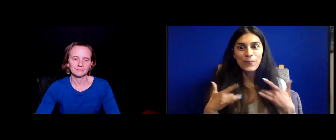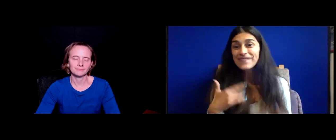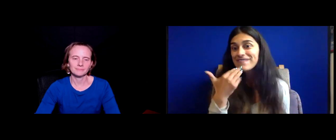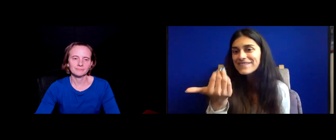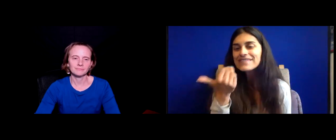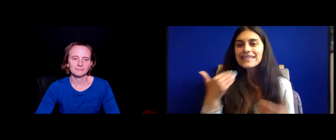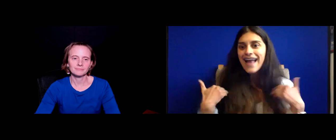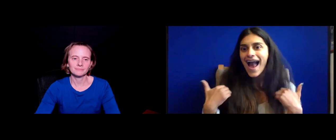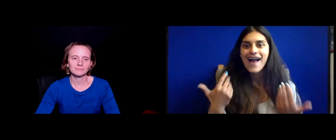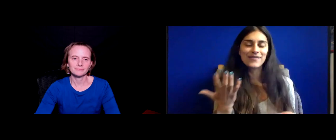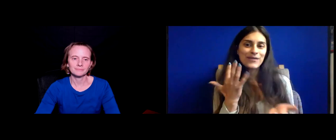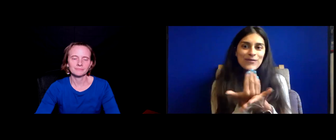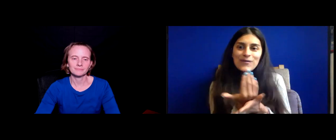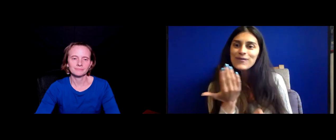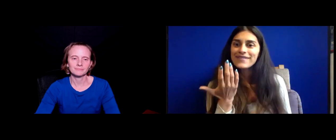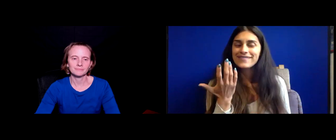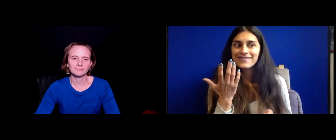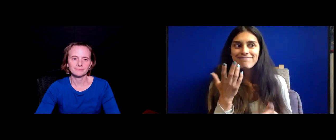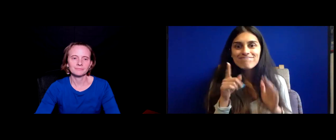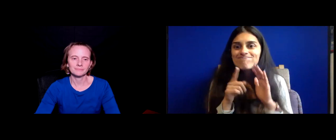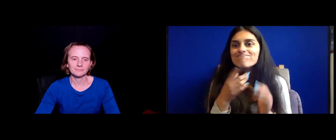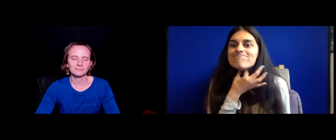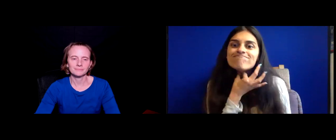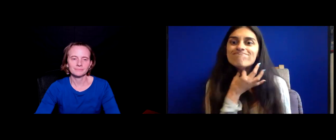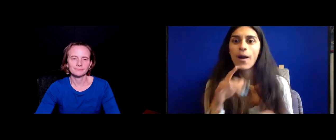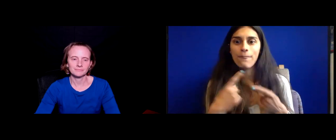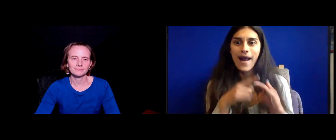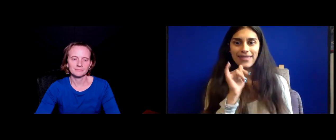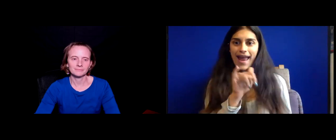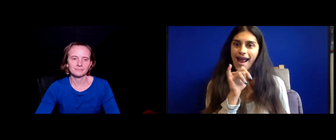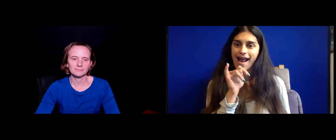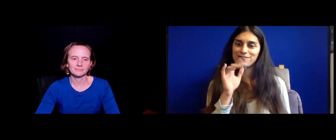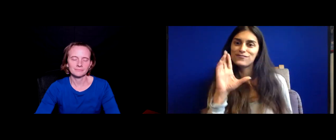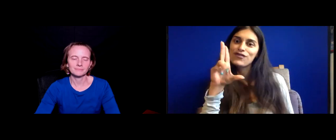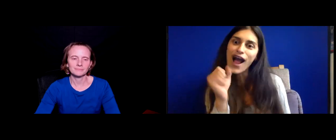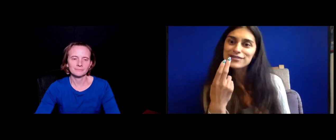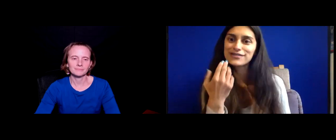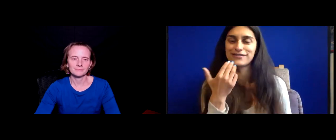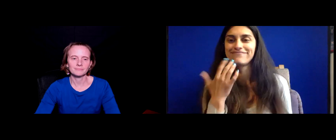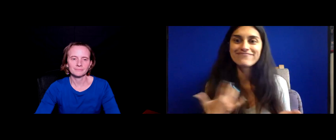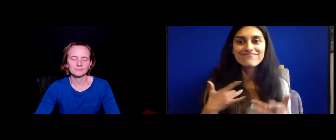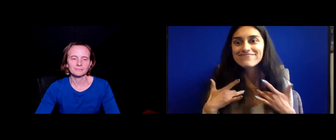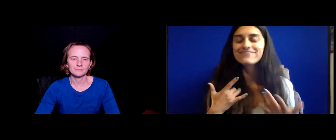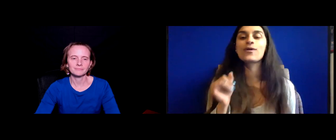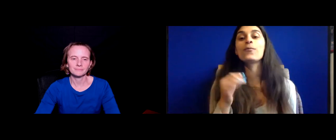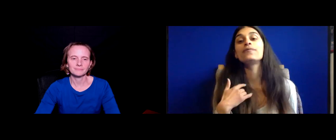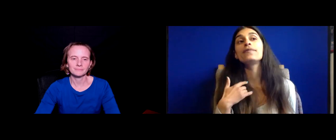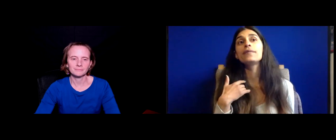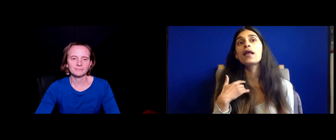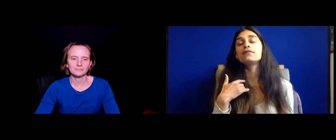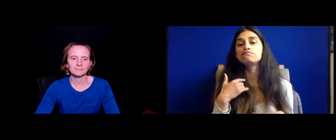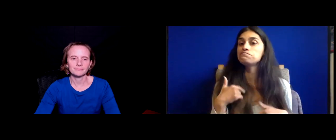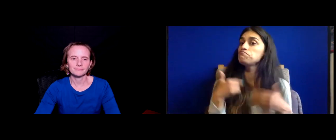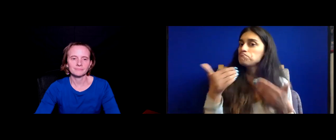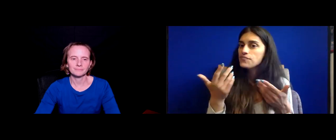it was so nice to have somebody like me. And I was so excited, you know, being young and being given that attention. So it's almost like,